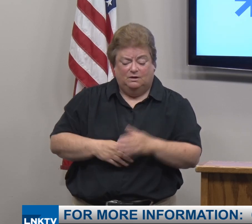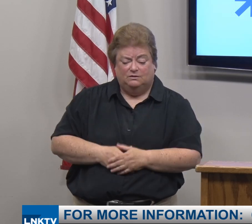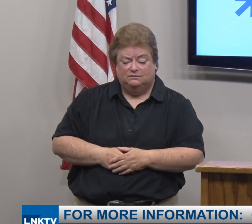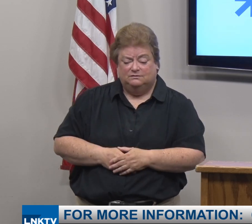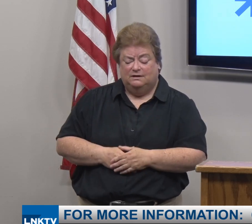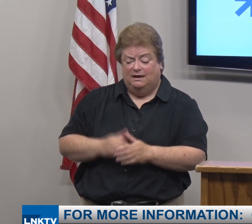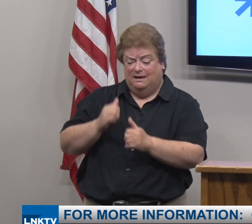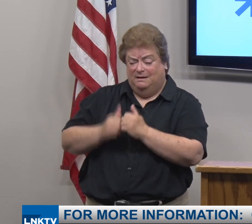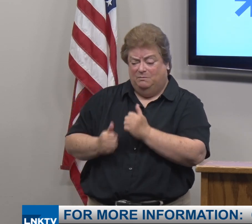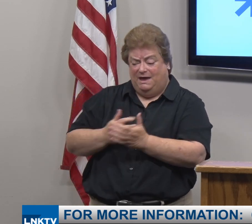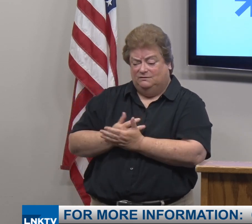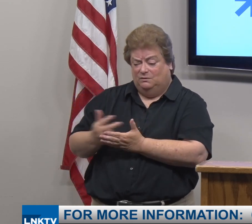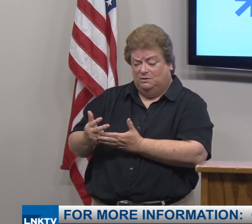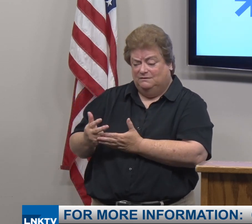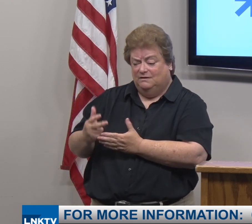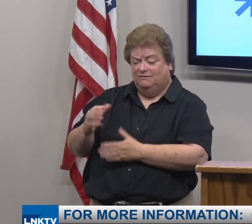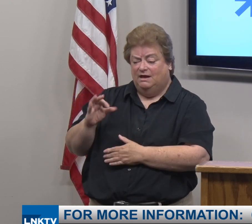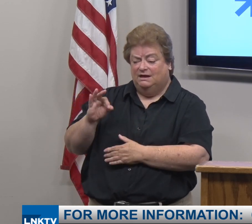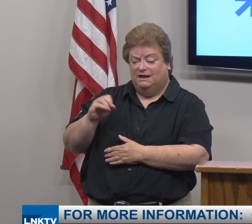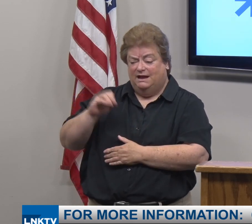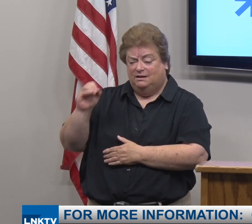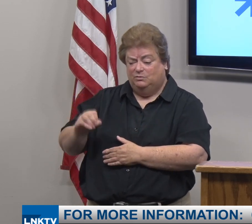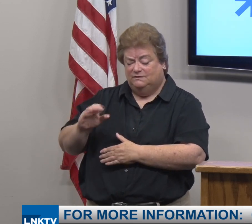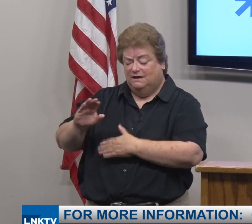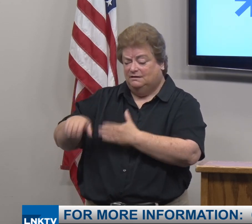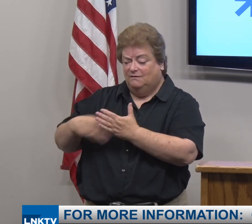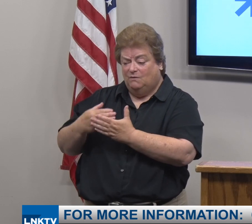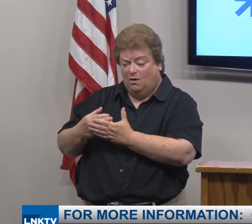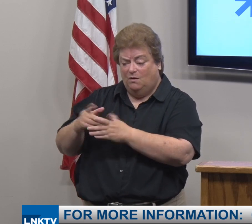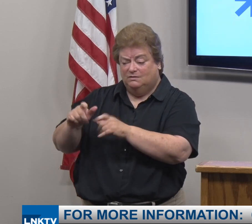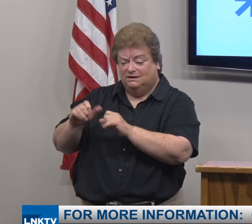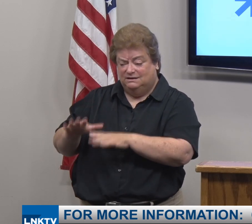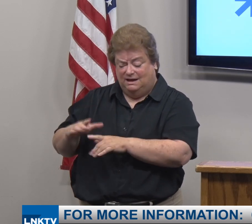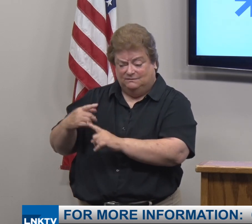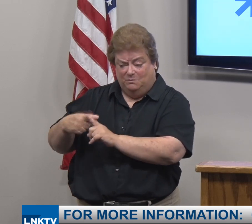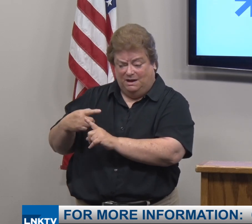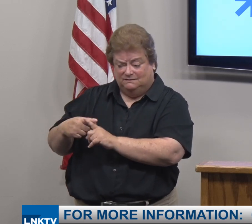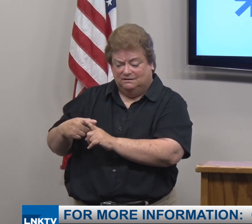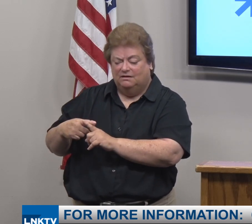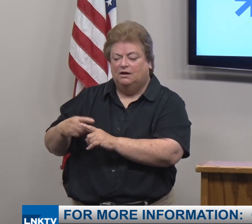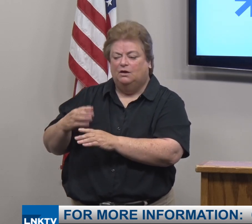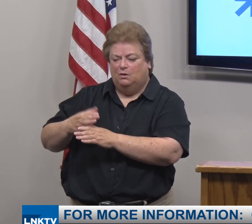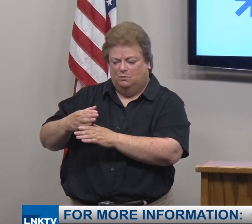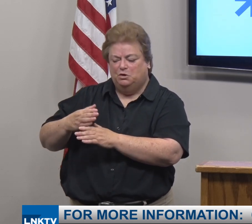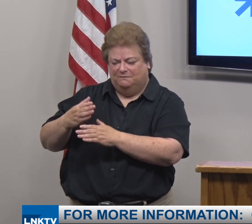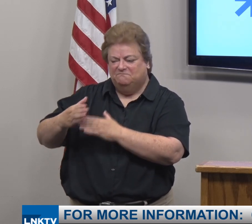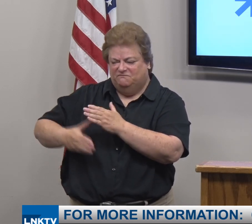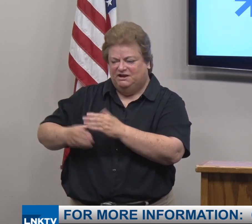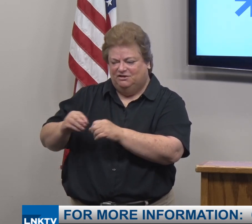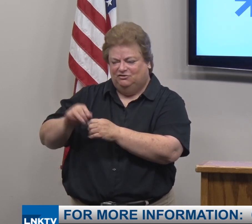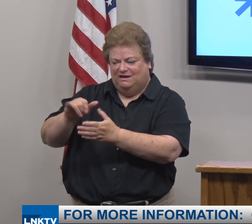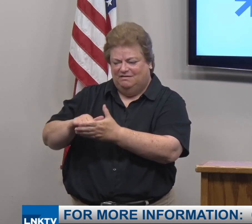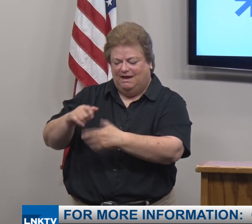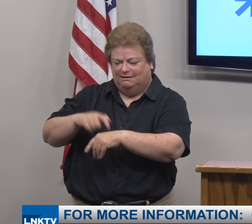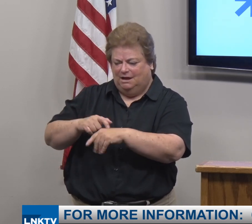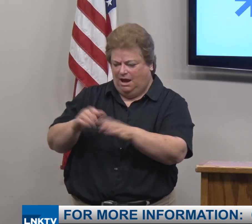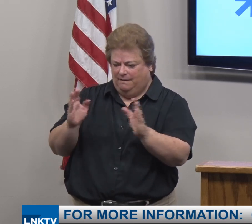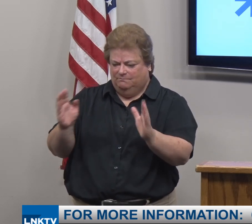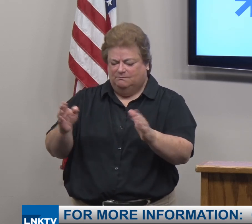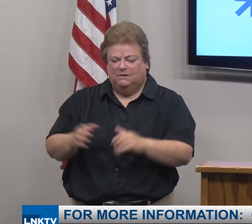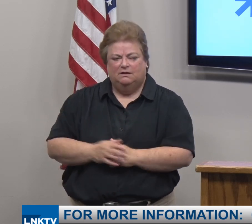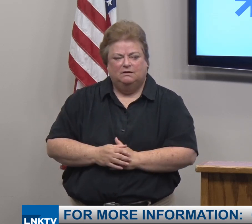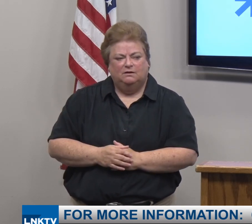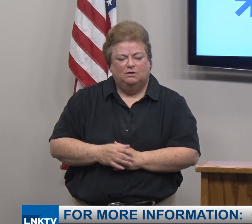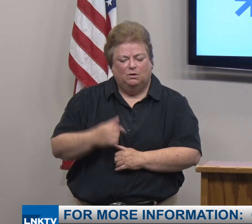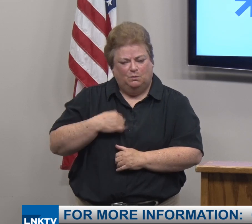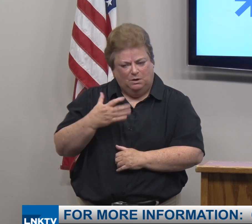over 90% of all positive test investigations were completed in this time frame. We want to again remind